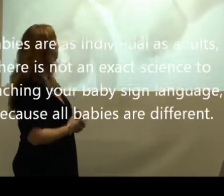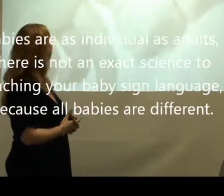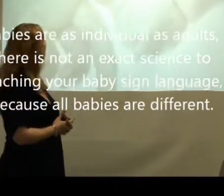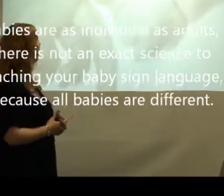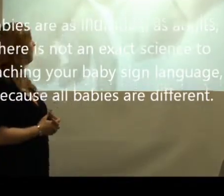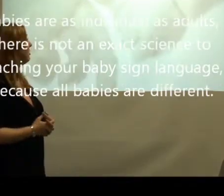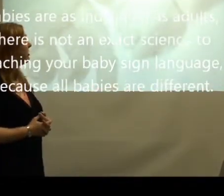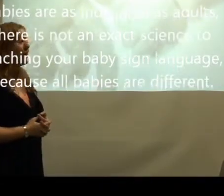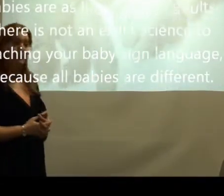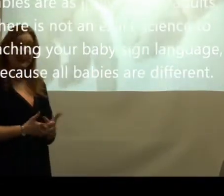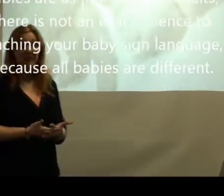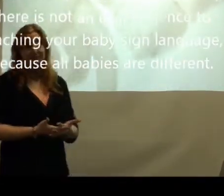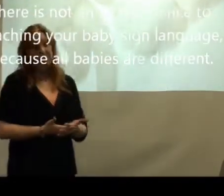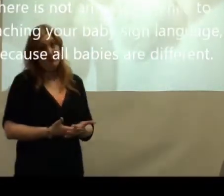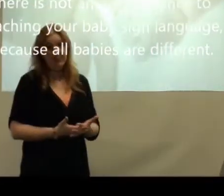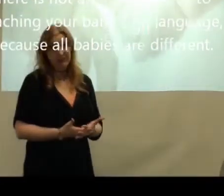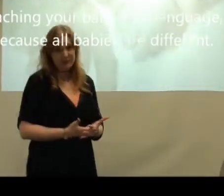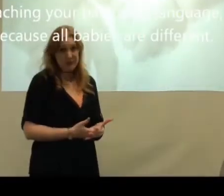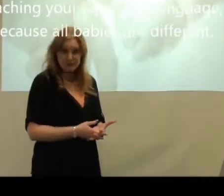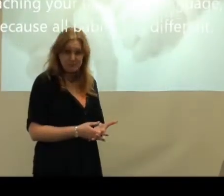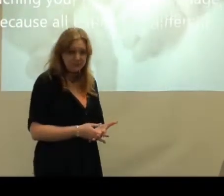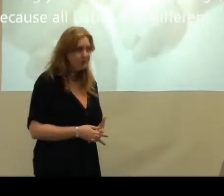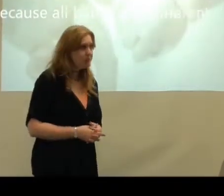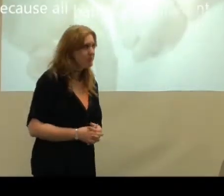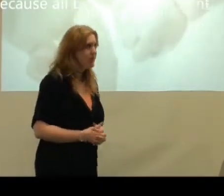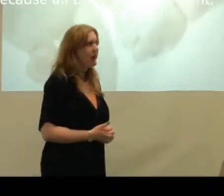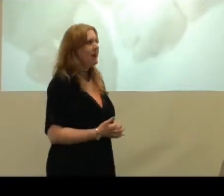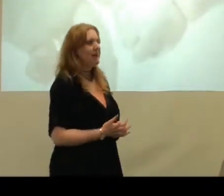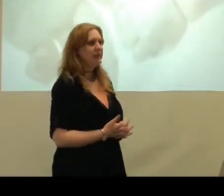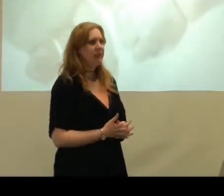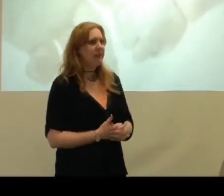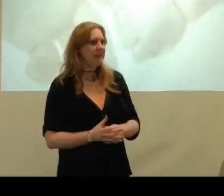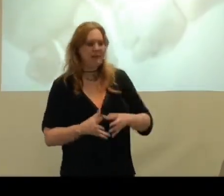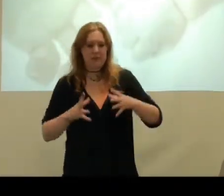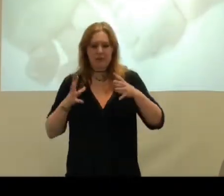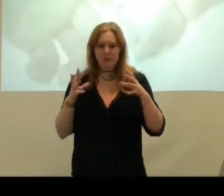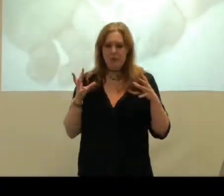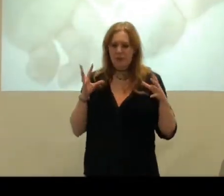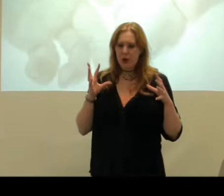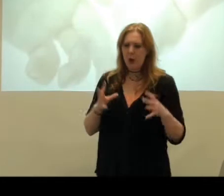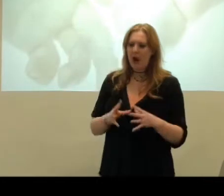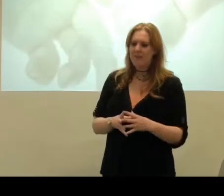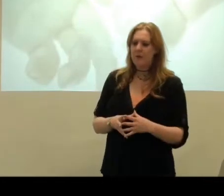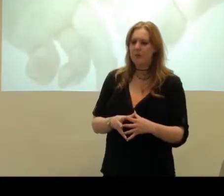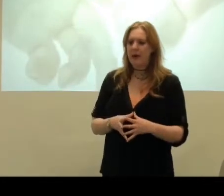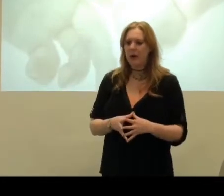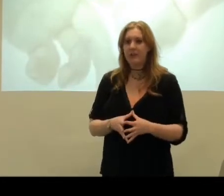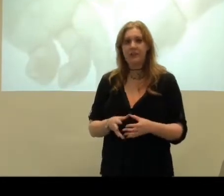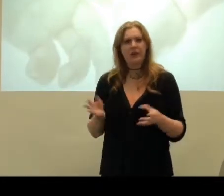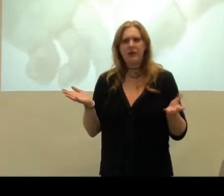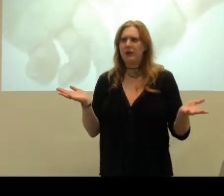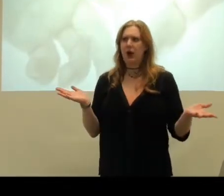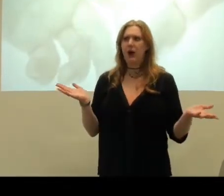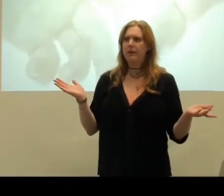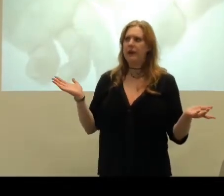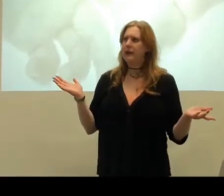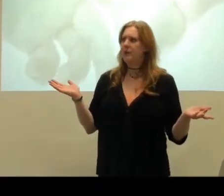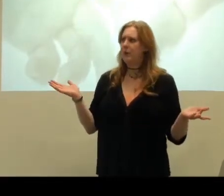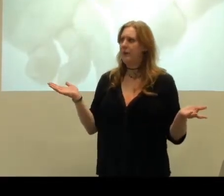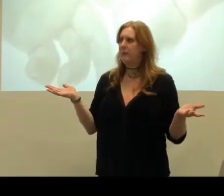sign language because all babies are different. That's so often parents, oddly enough, want the best